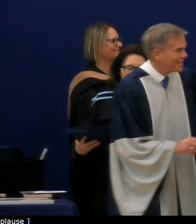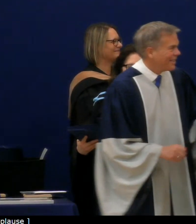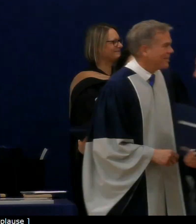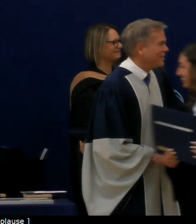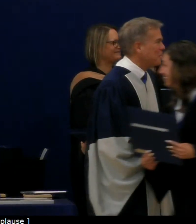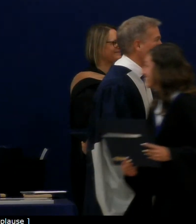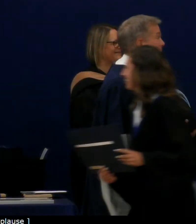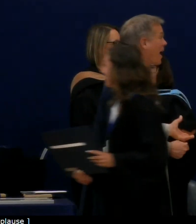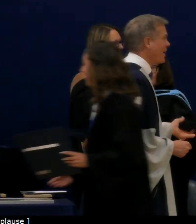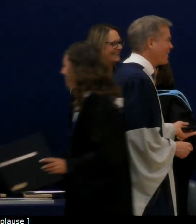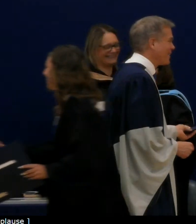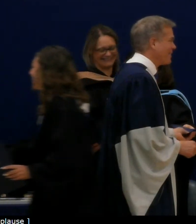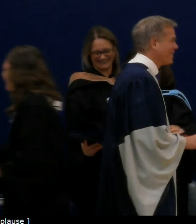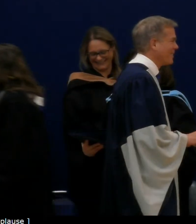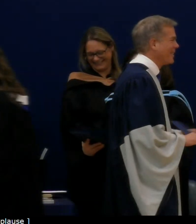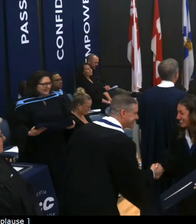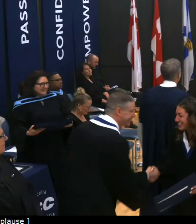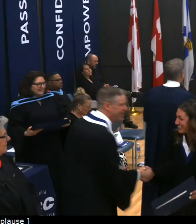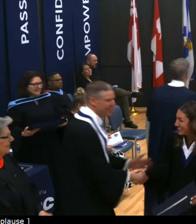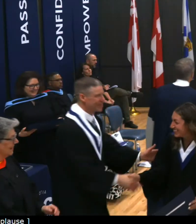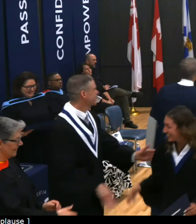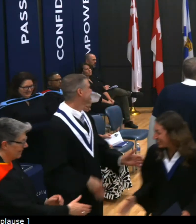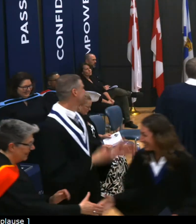Isabella Meisner.